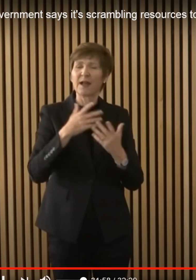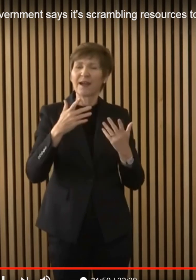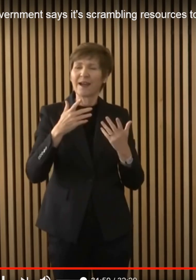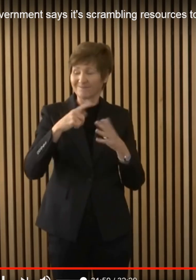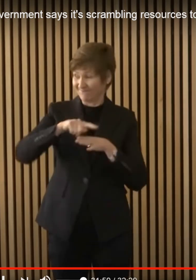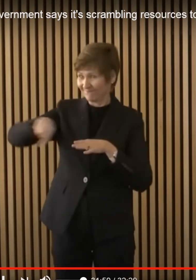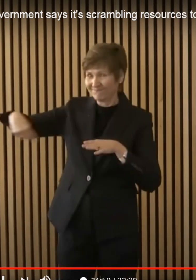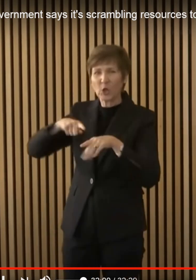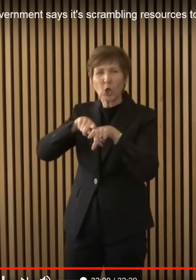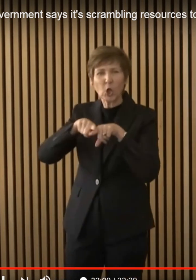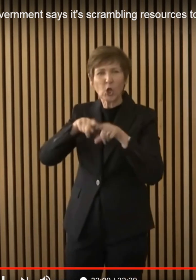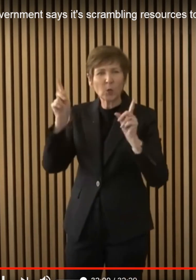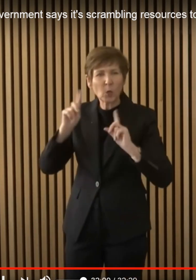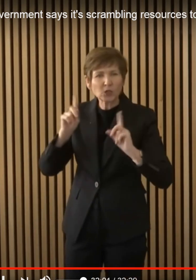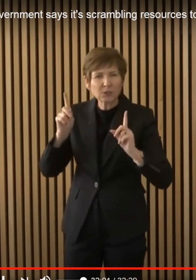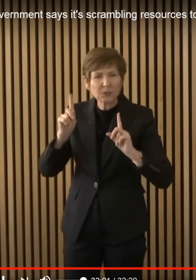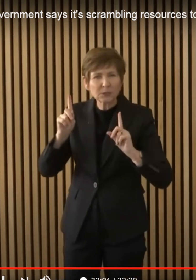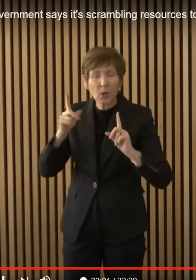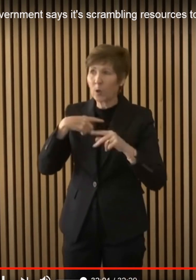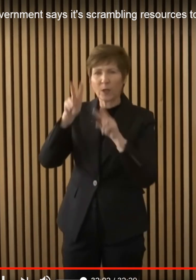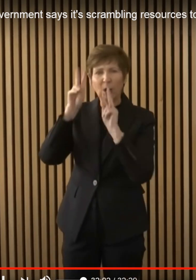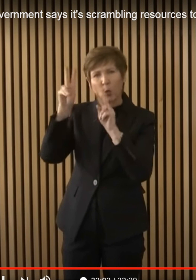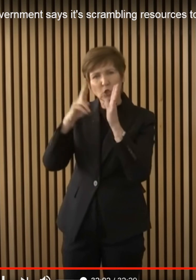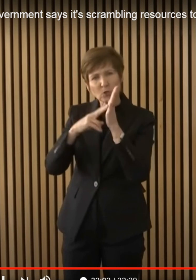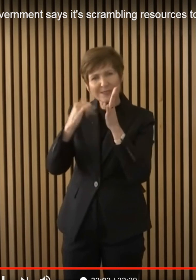that nursing leadership does bring order to these